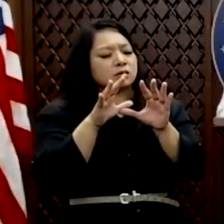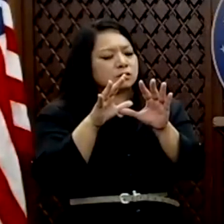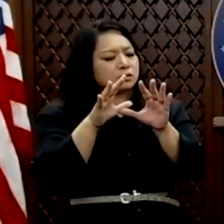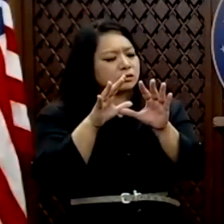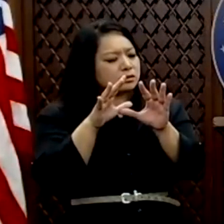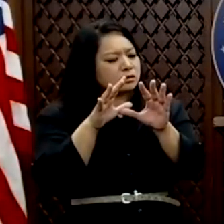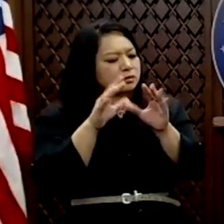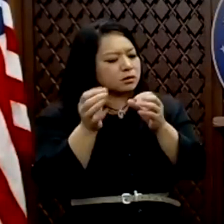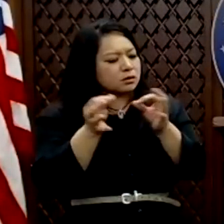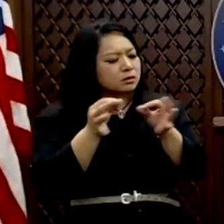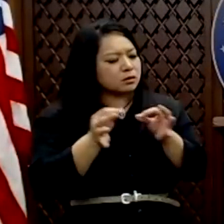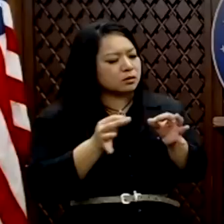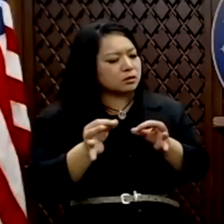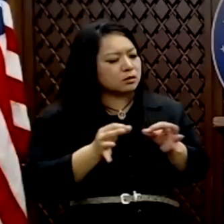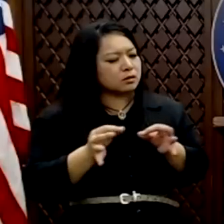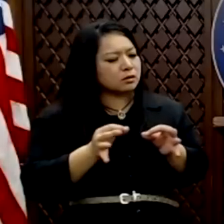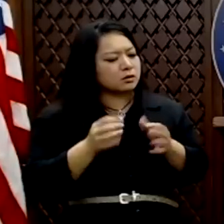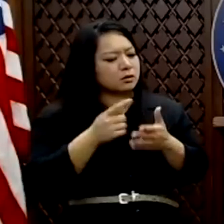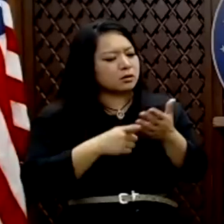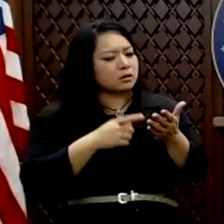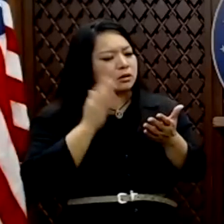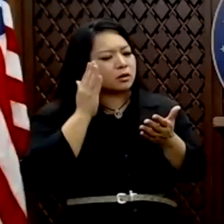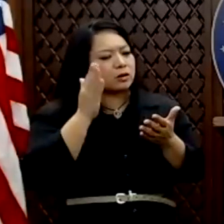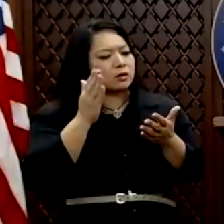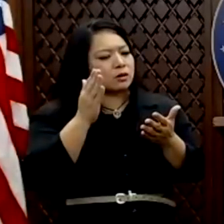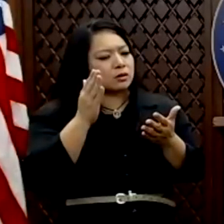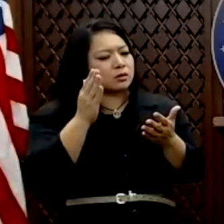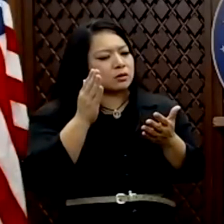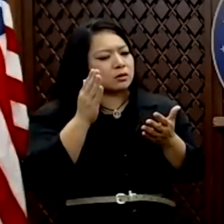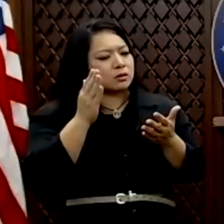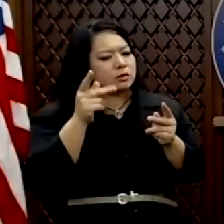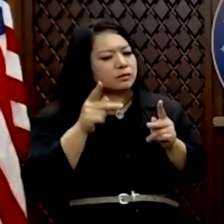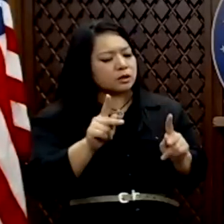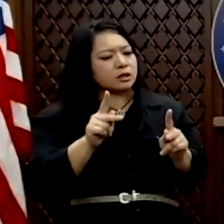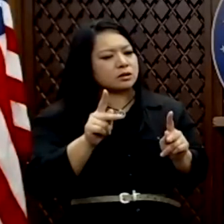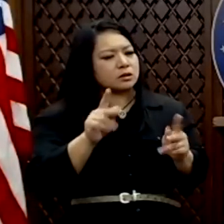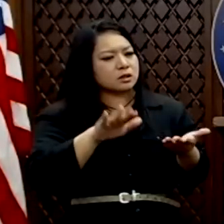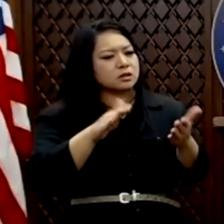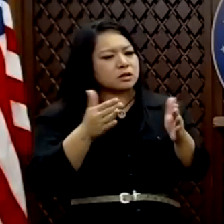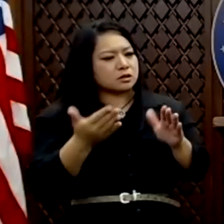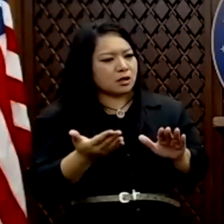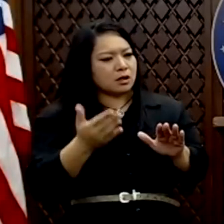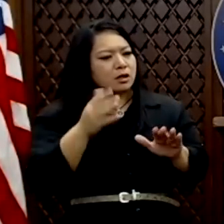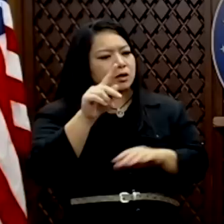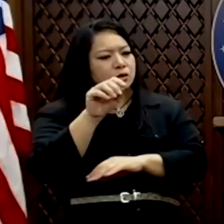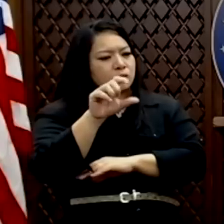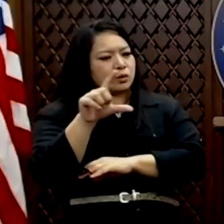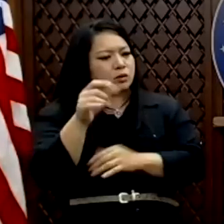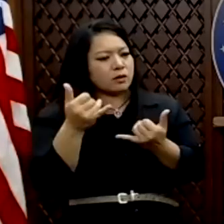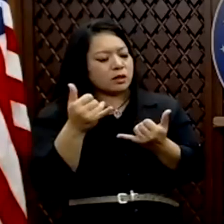Explain to us what is the projected death toll under the current